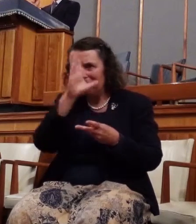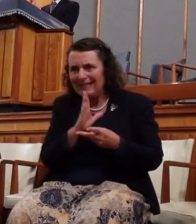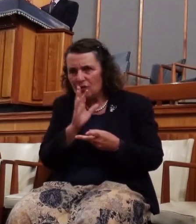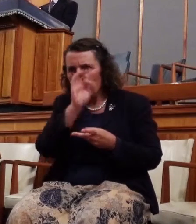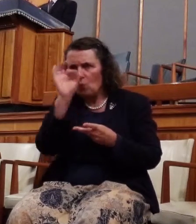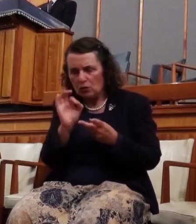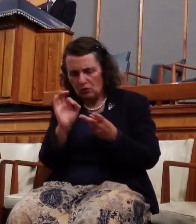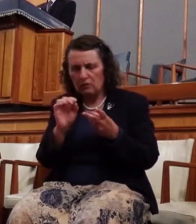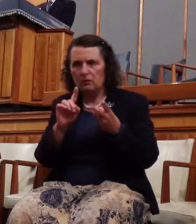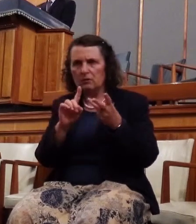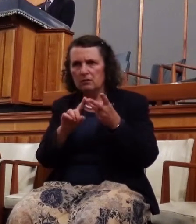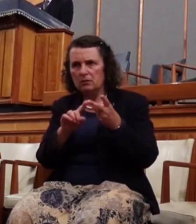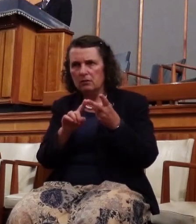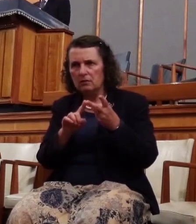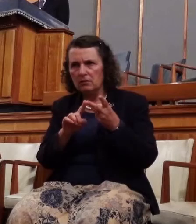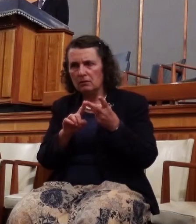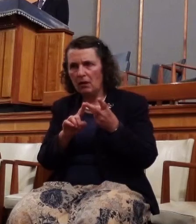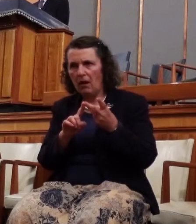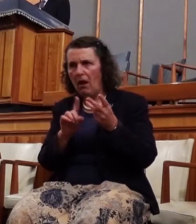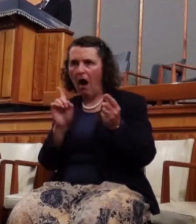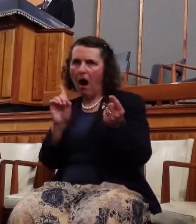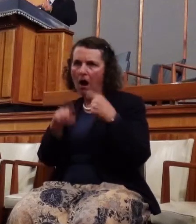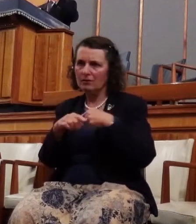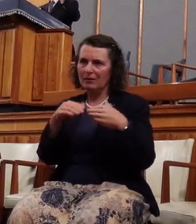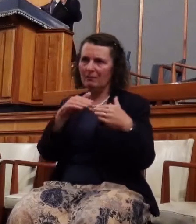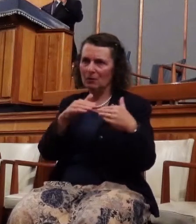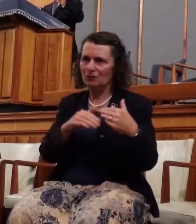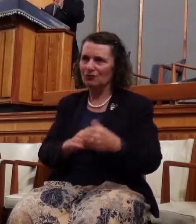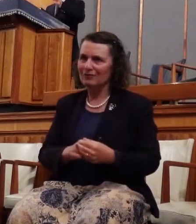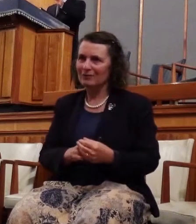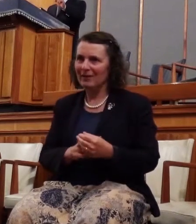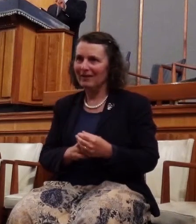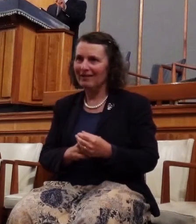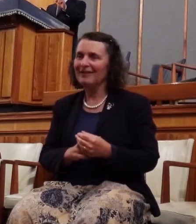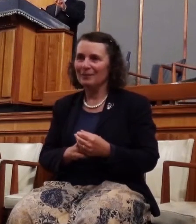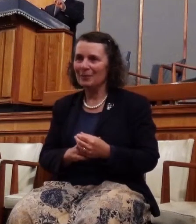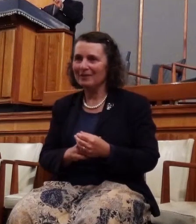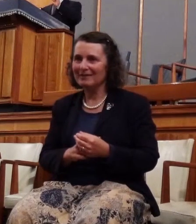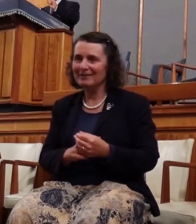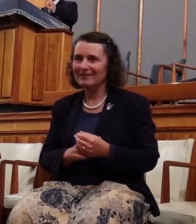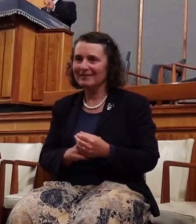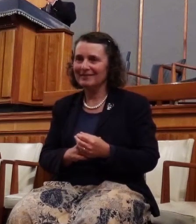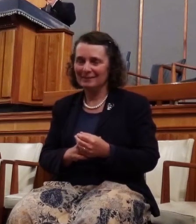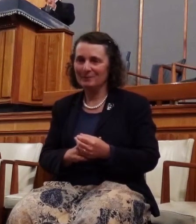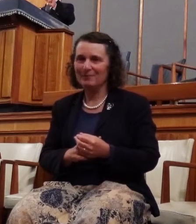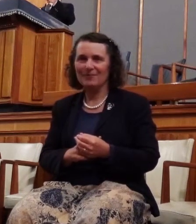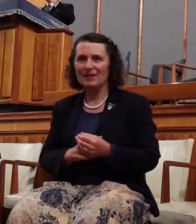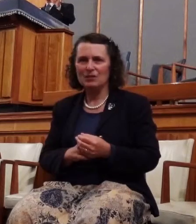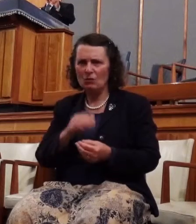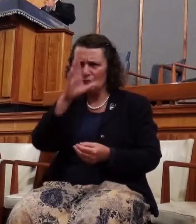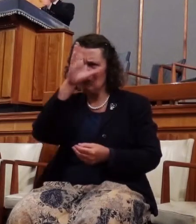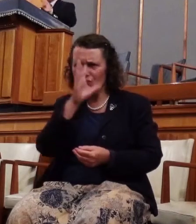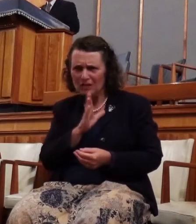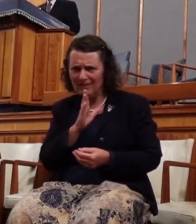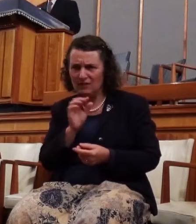the apostles will give a perfect answer. So a great fear, a serious question, but also a perfect